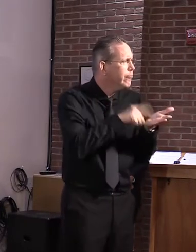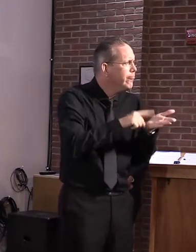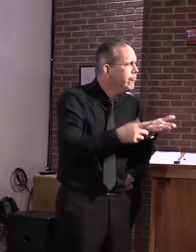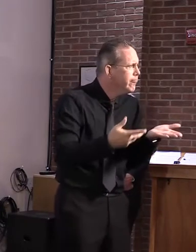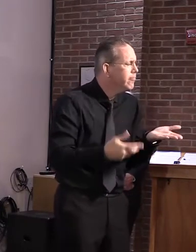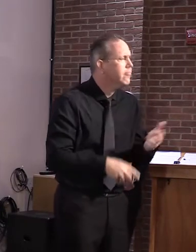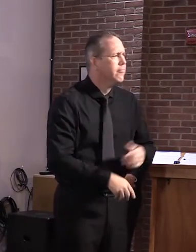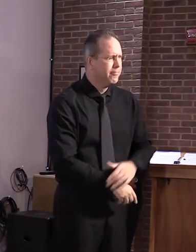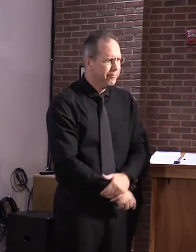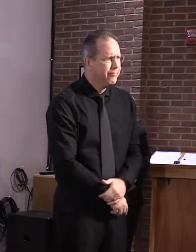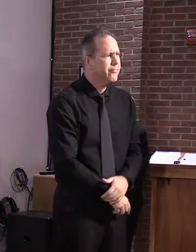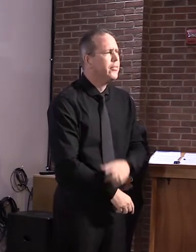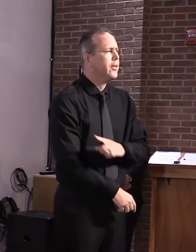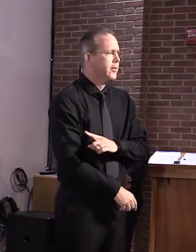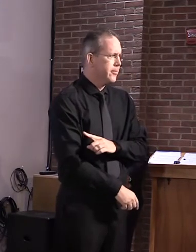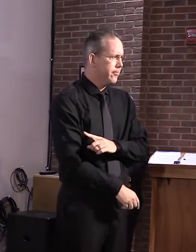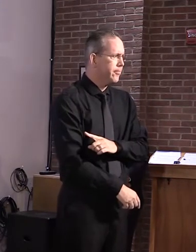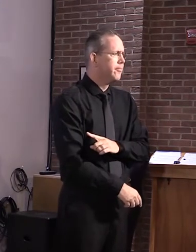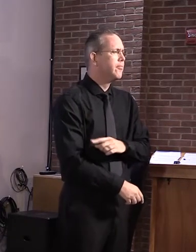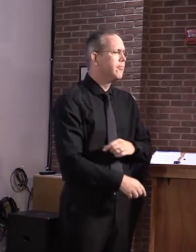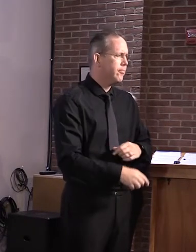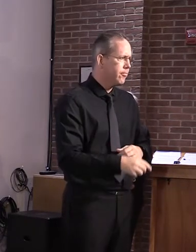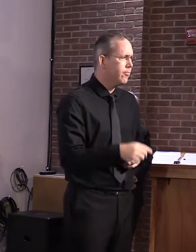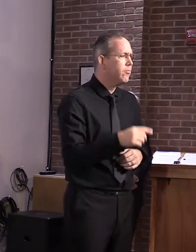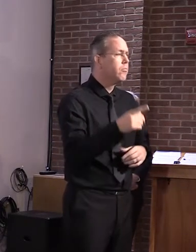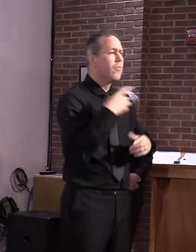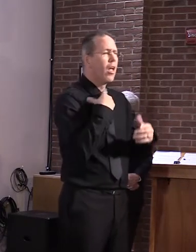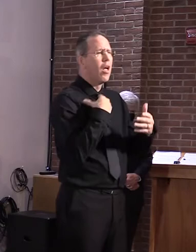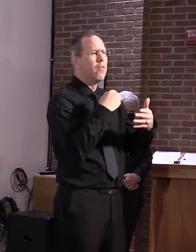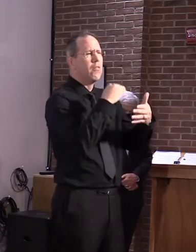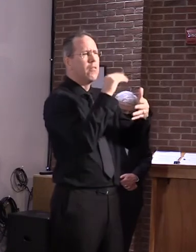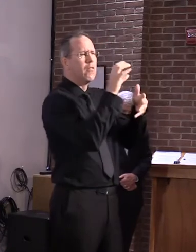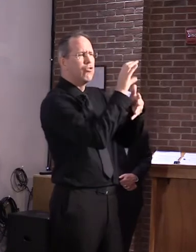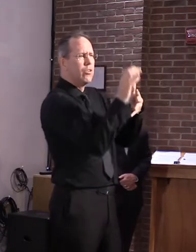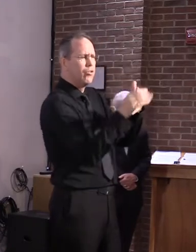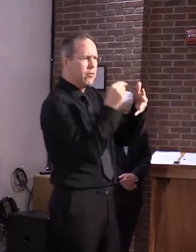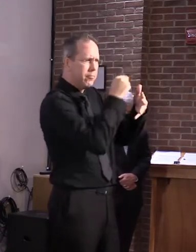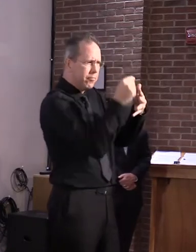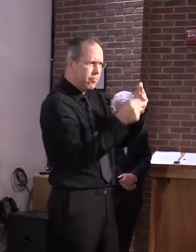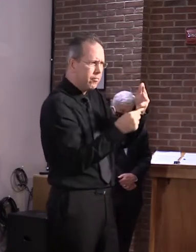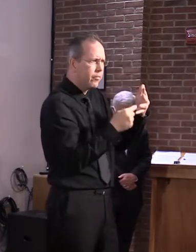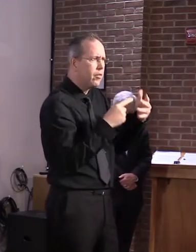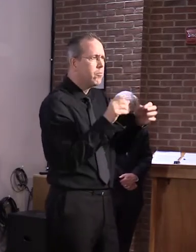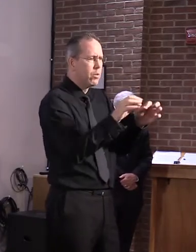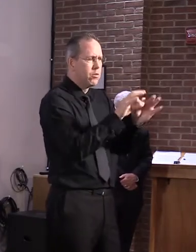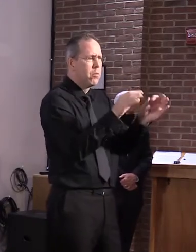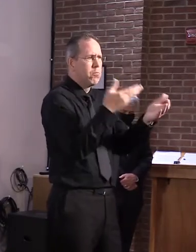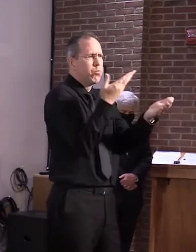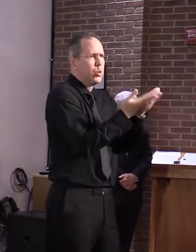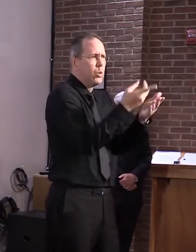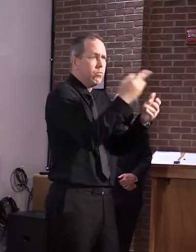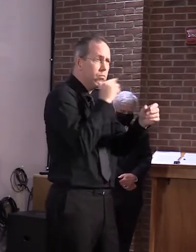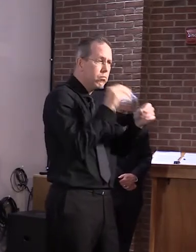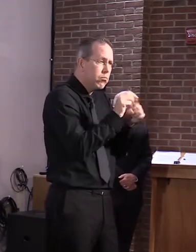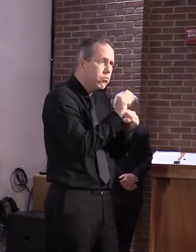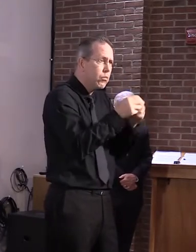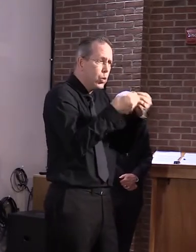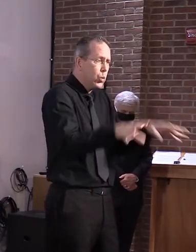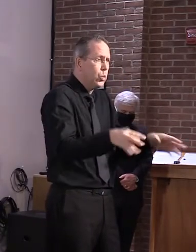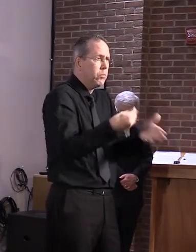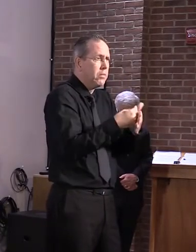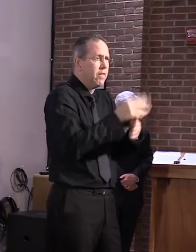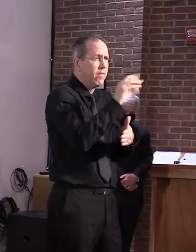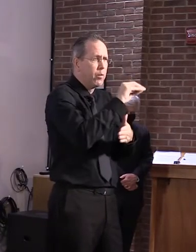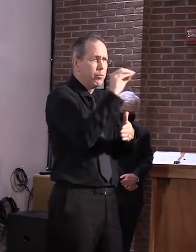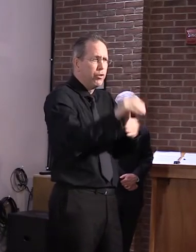any one month from 2020 to 2019. So you do need to meet that threshold. And there's